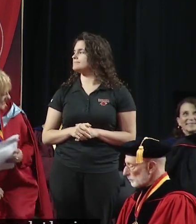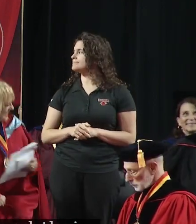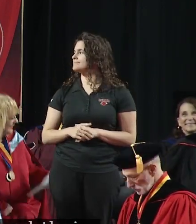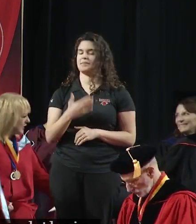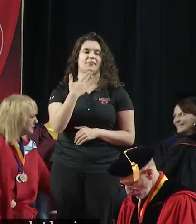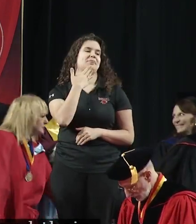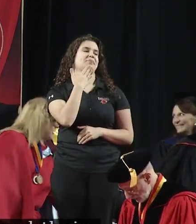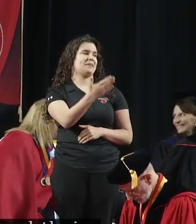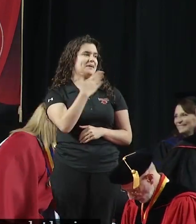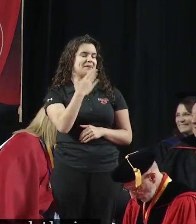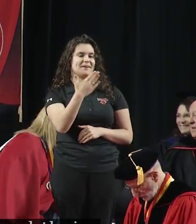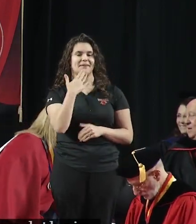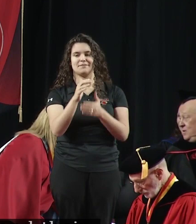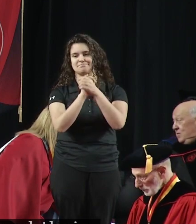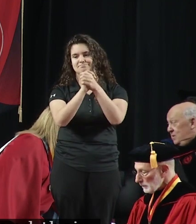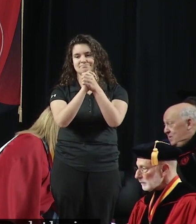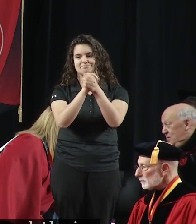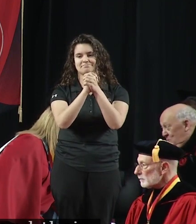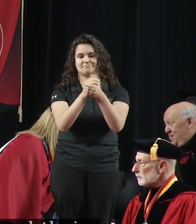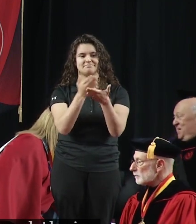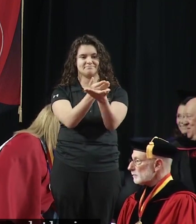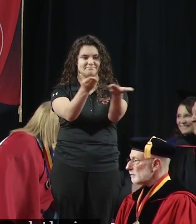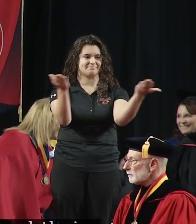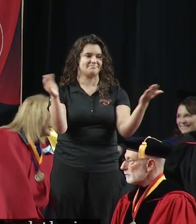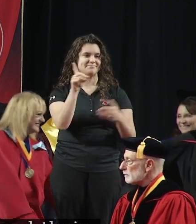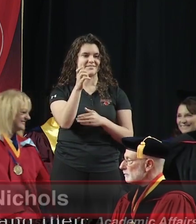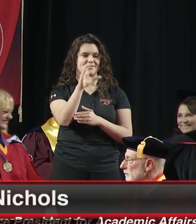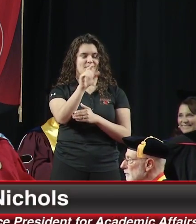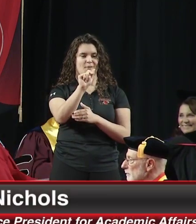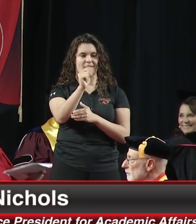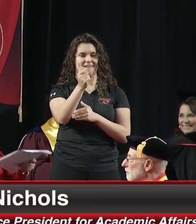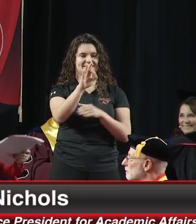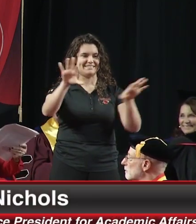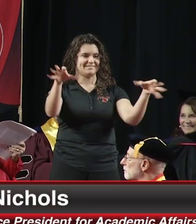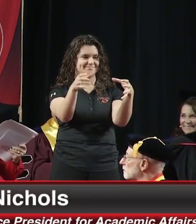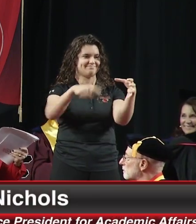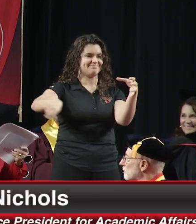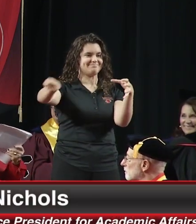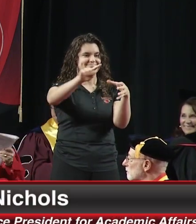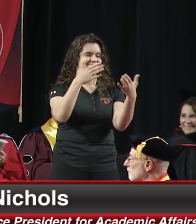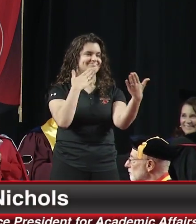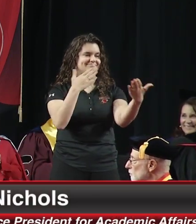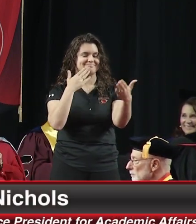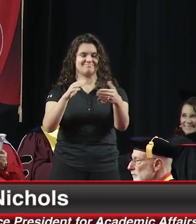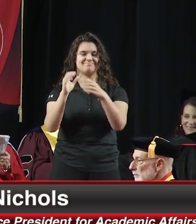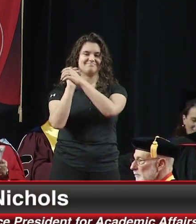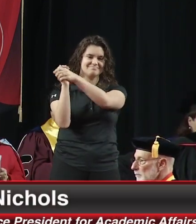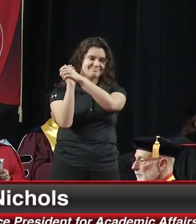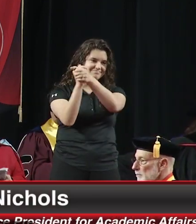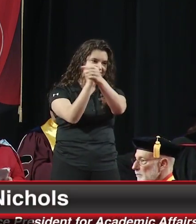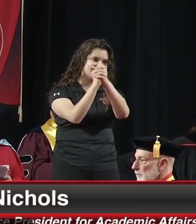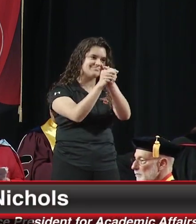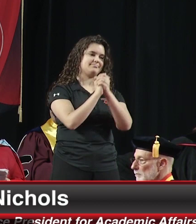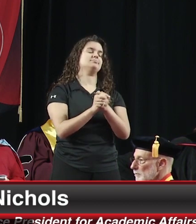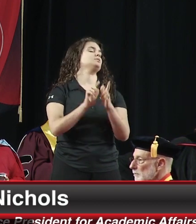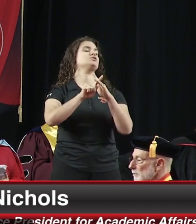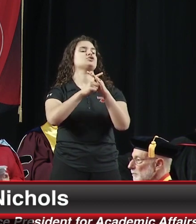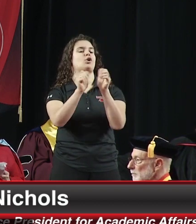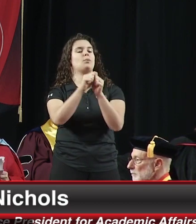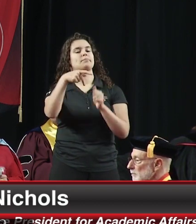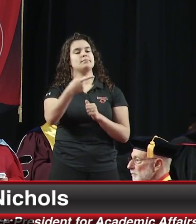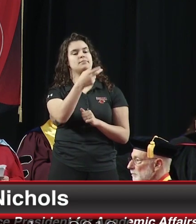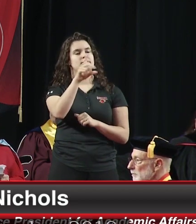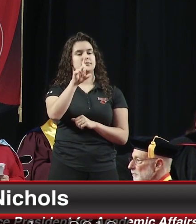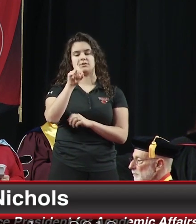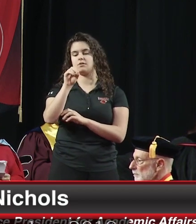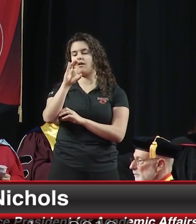Thank you very much. Congratulations, December 2019 grads, to all of you. We begin with the doctoral